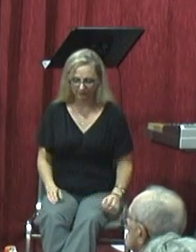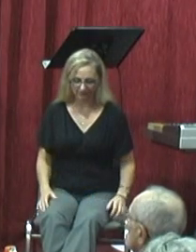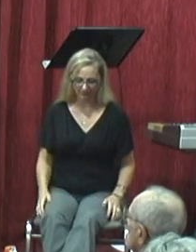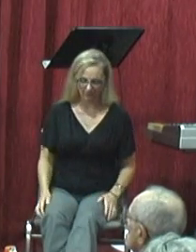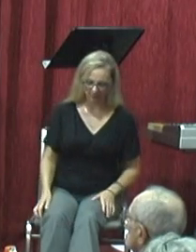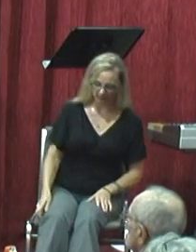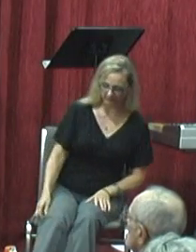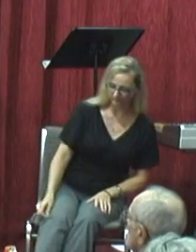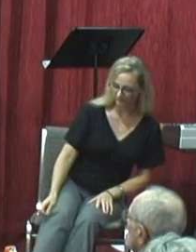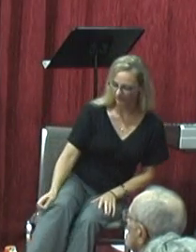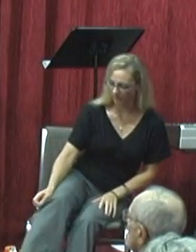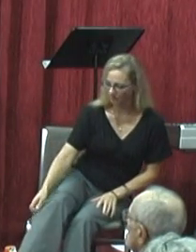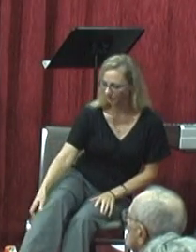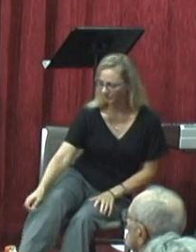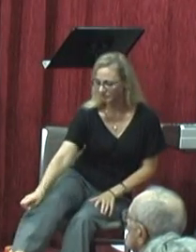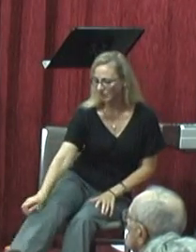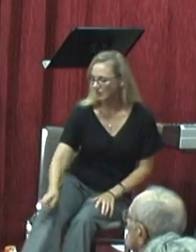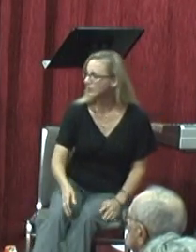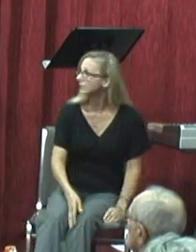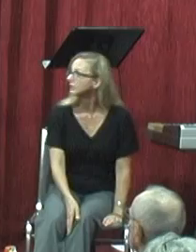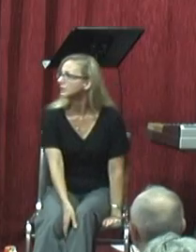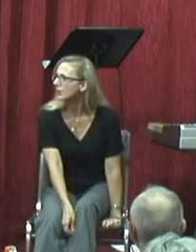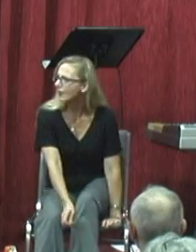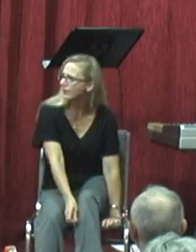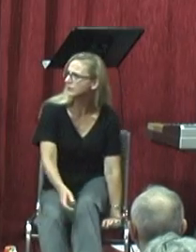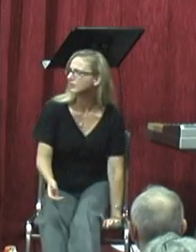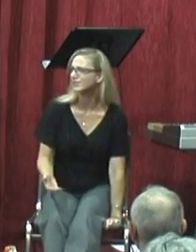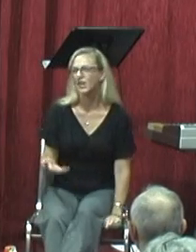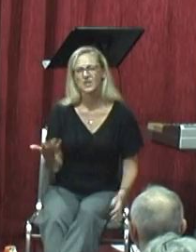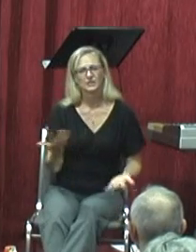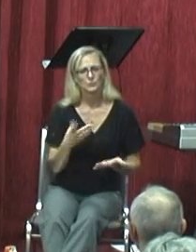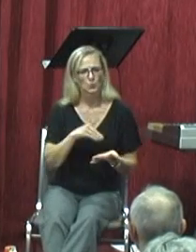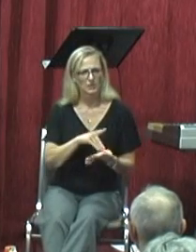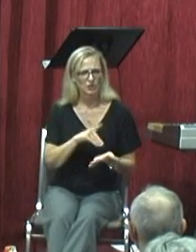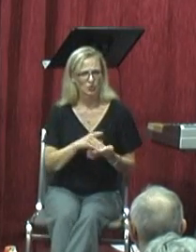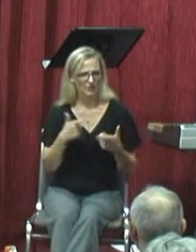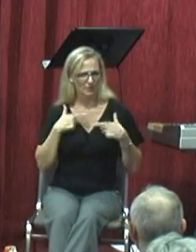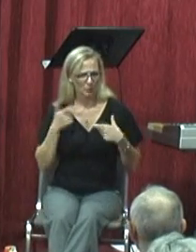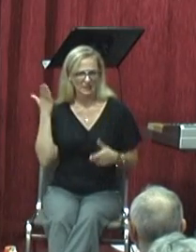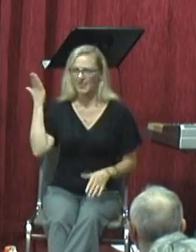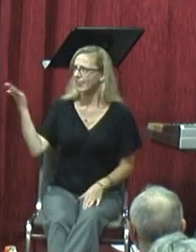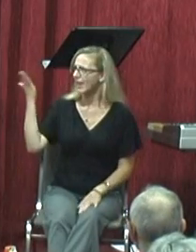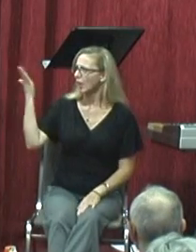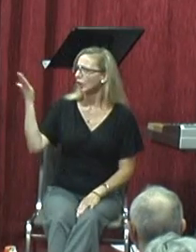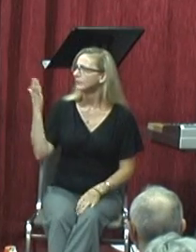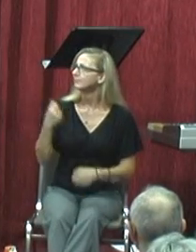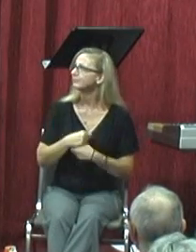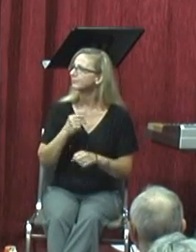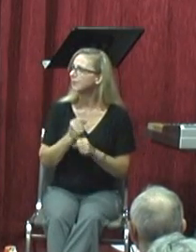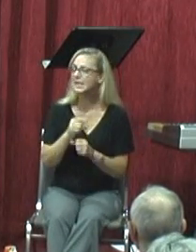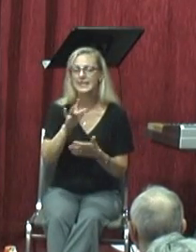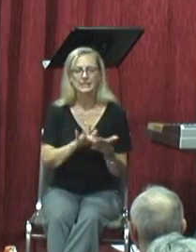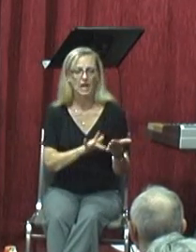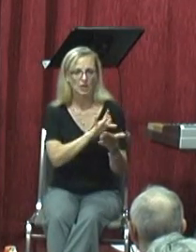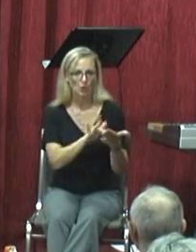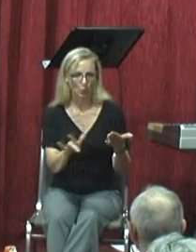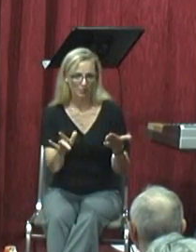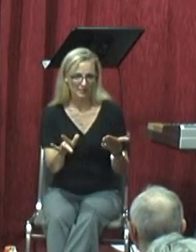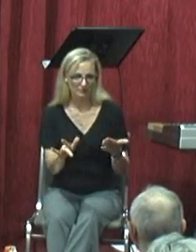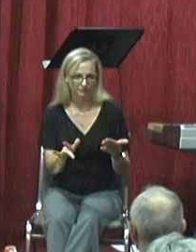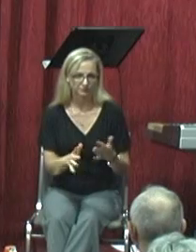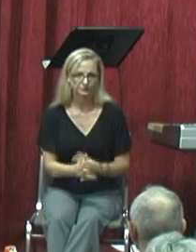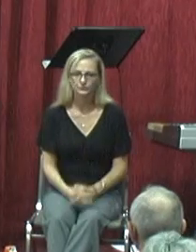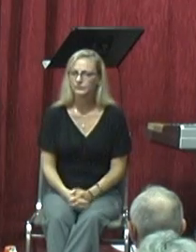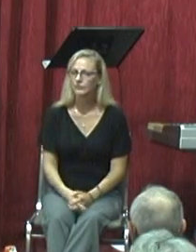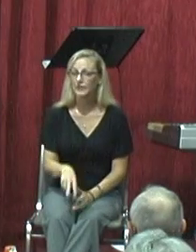himself and for the people. So what's the duty of the Kohen there? Making atonement. And then